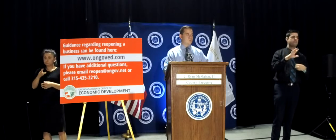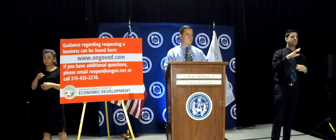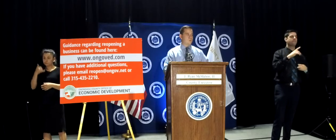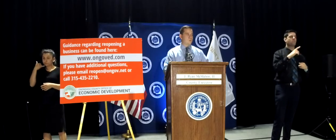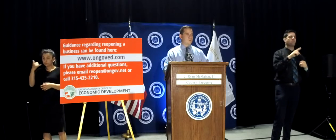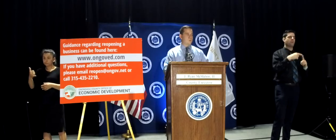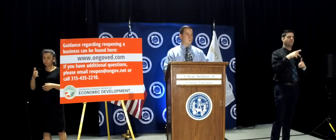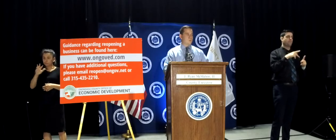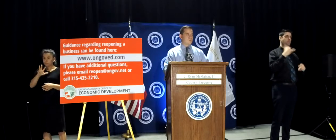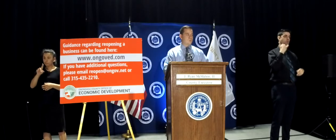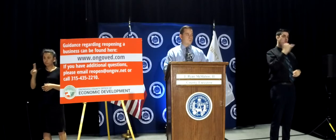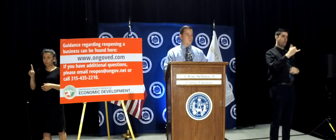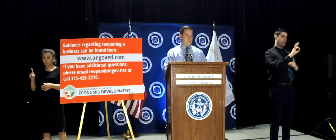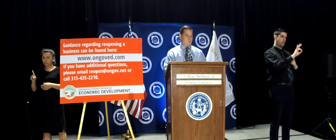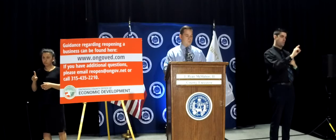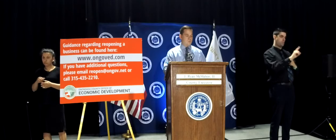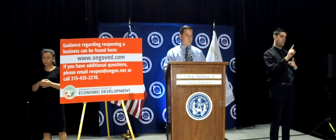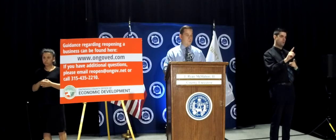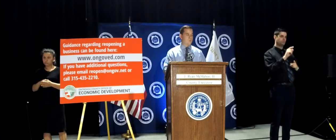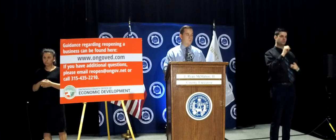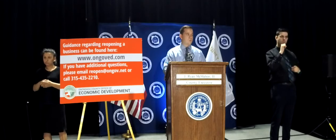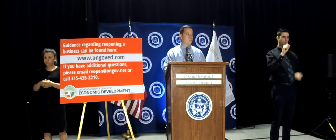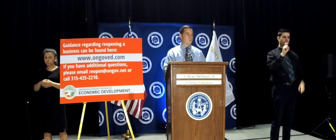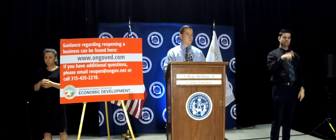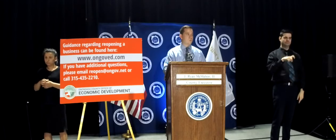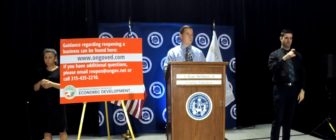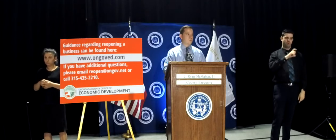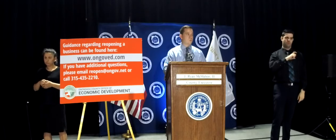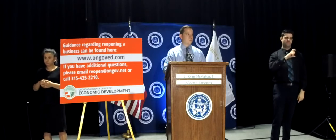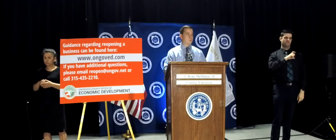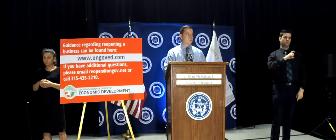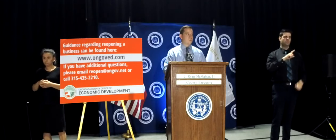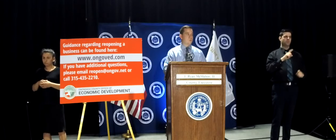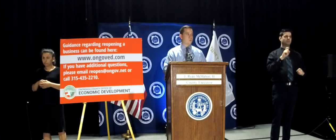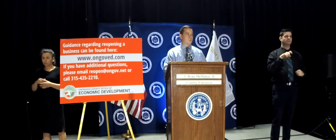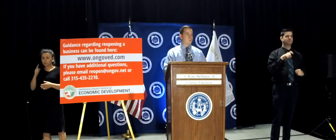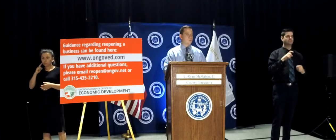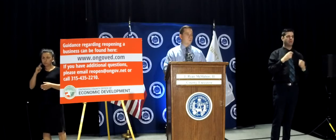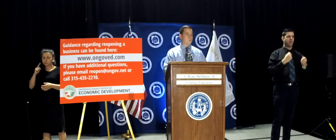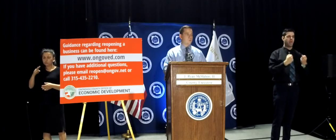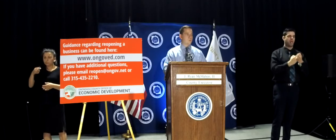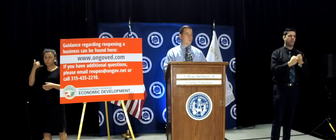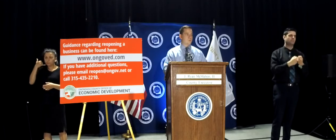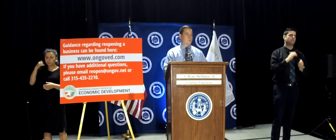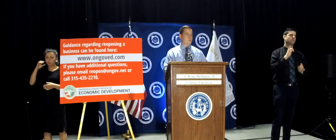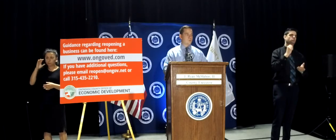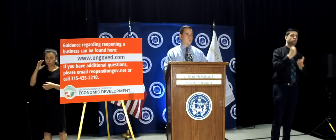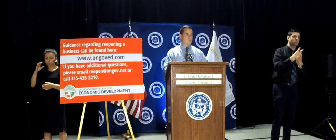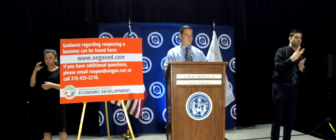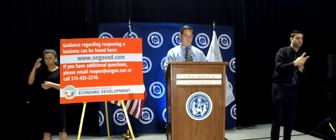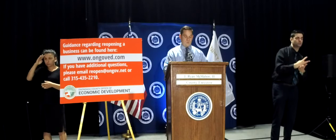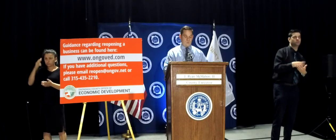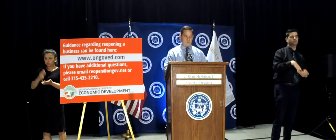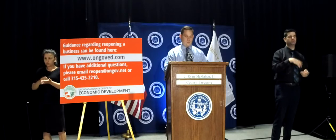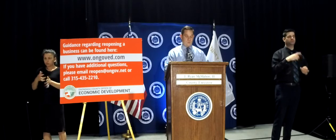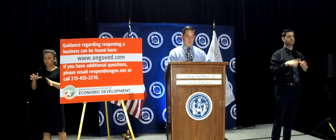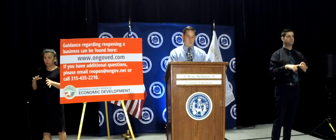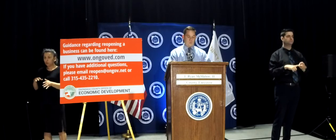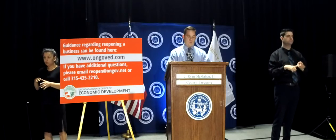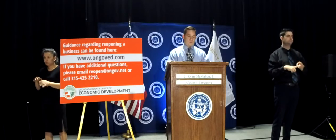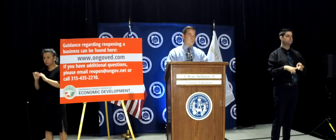police officer, but they do need some sort of social help, such as a social worker or perhaps assistance